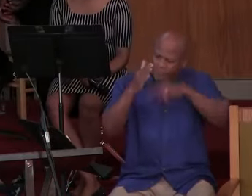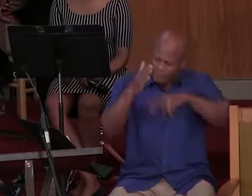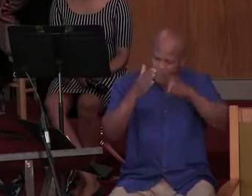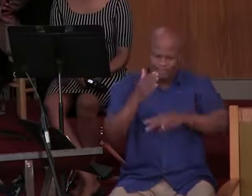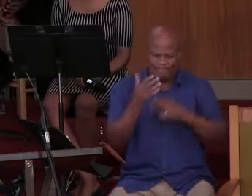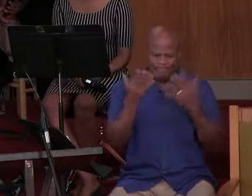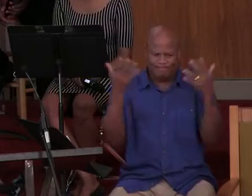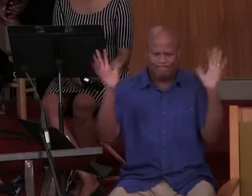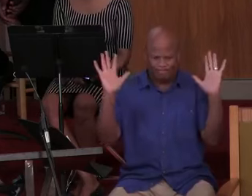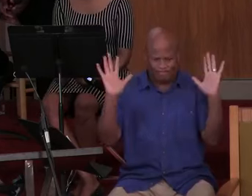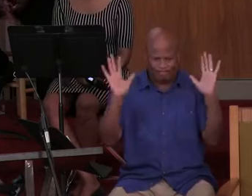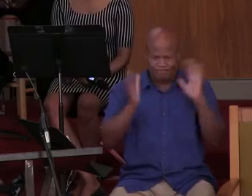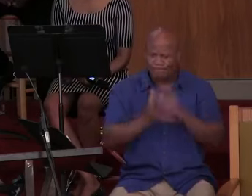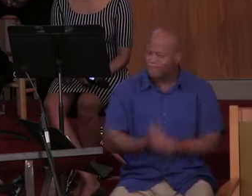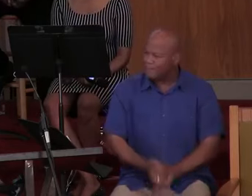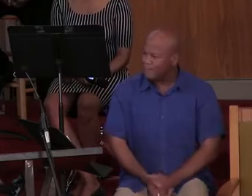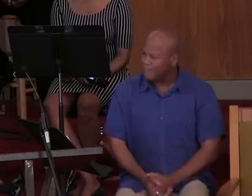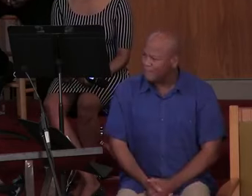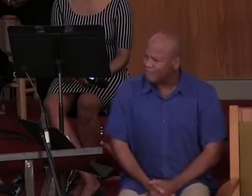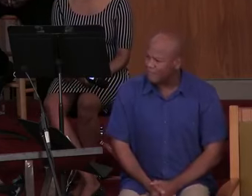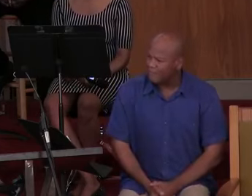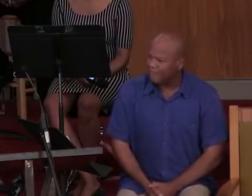Hallelujah.